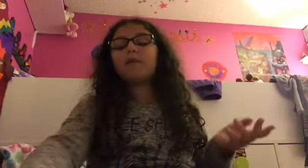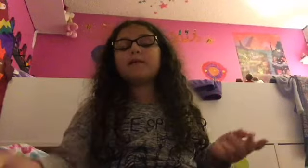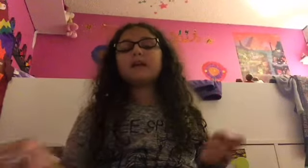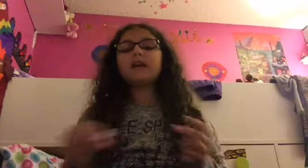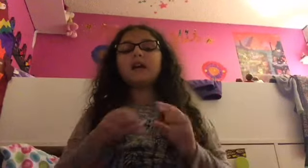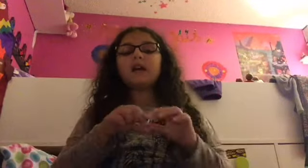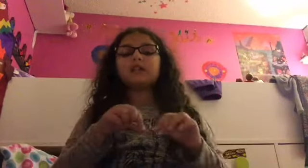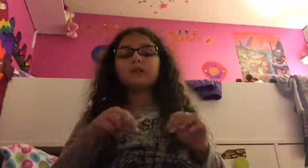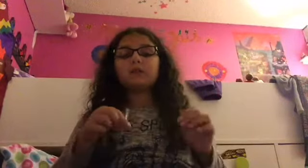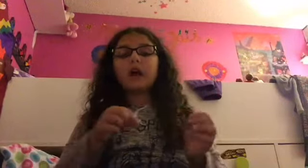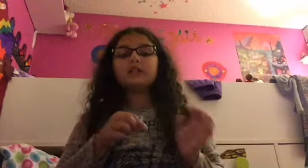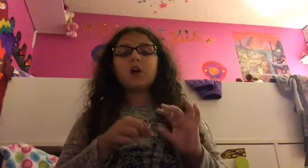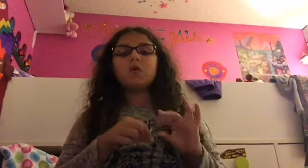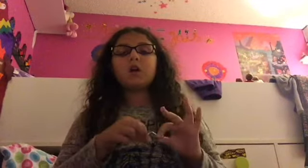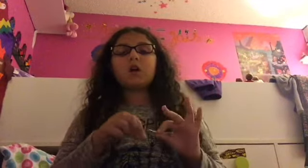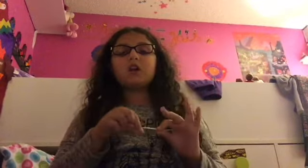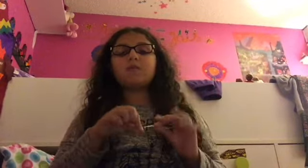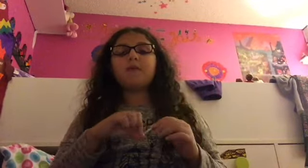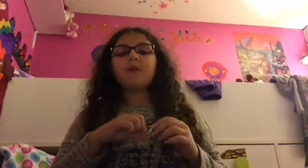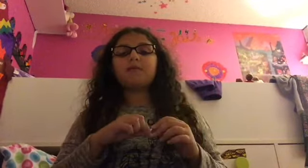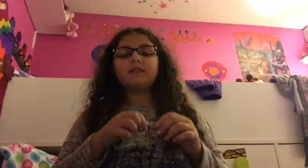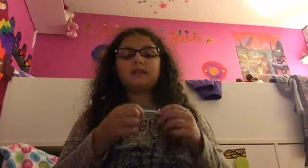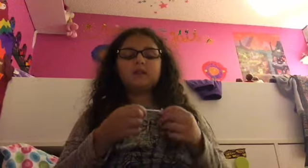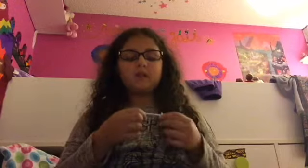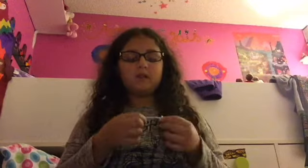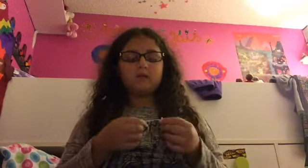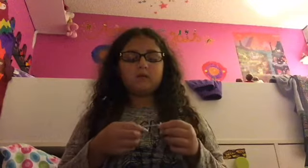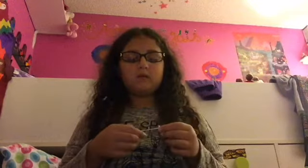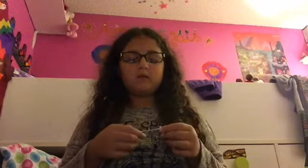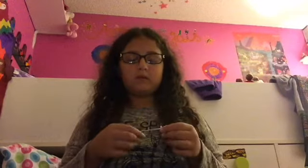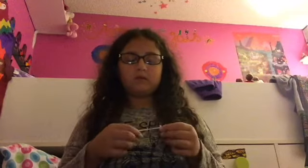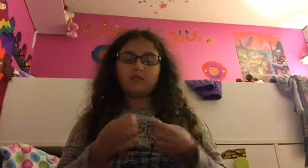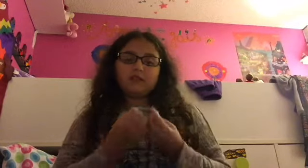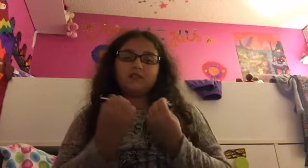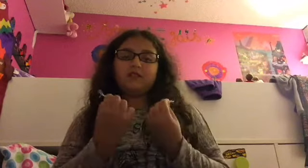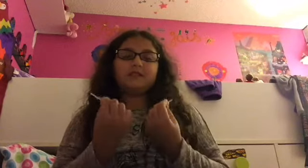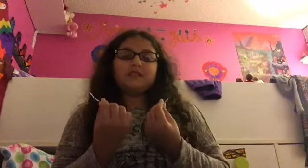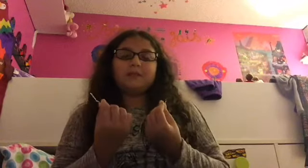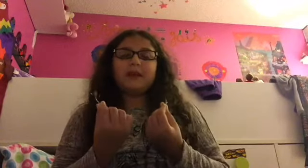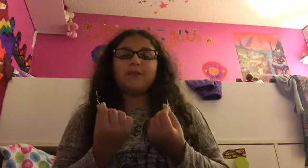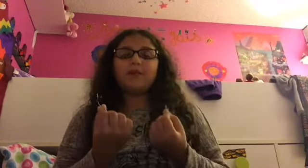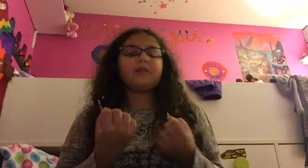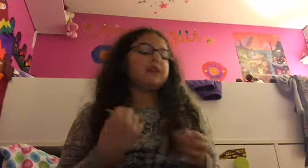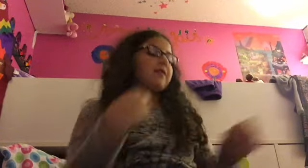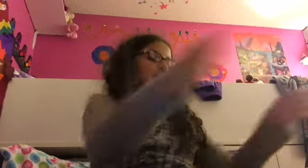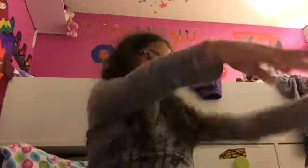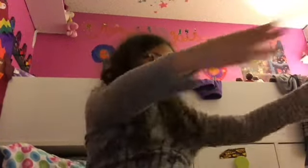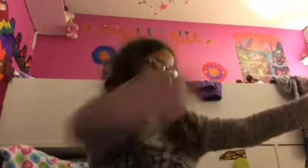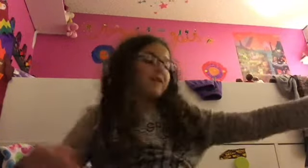probably do not know, or you probably do know. I just found this paper on here. That's not a fact,